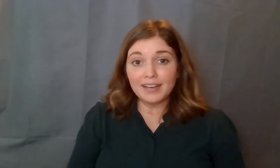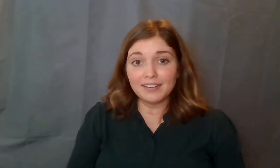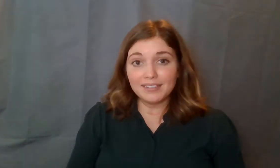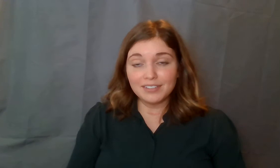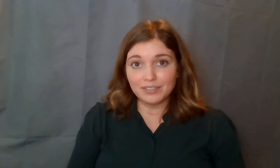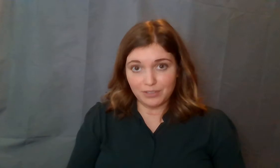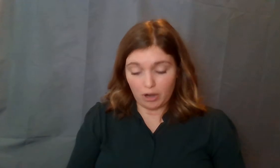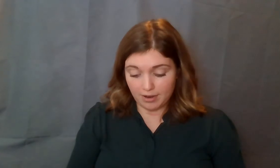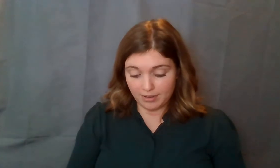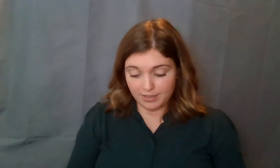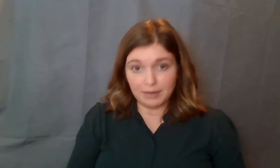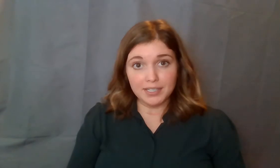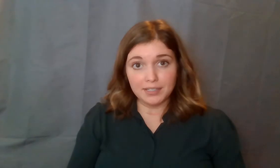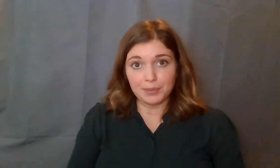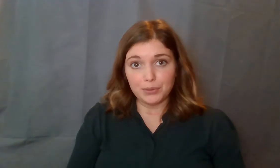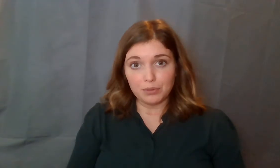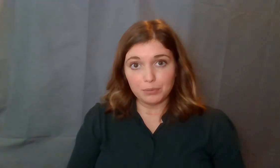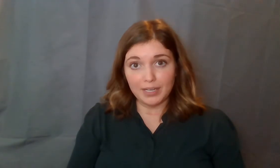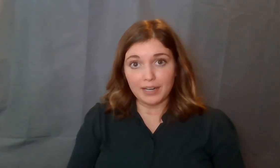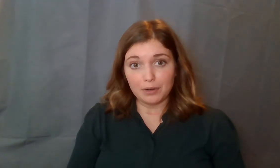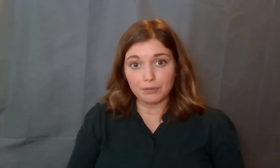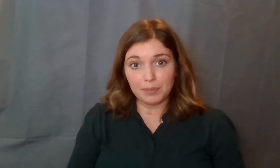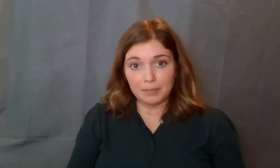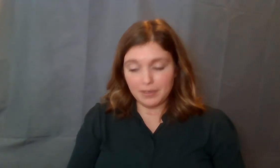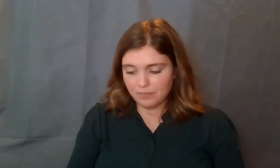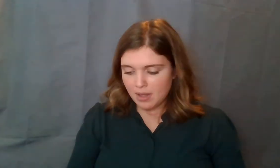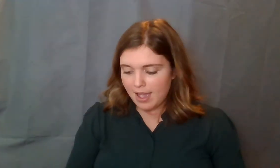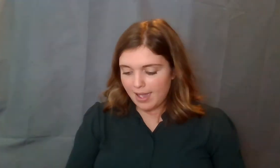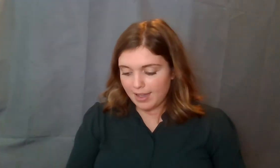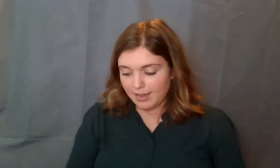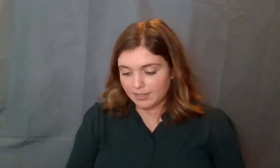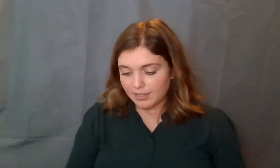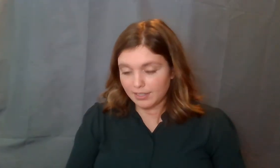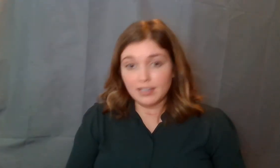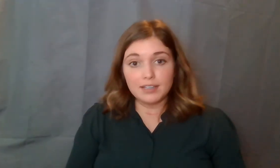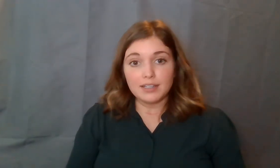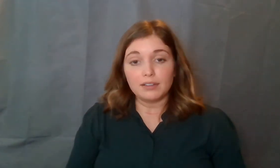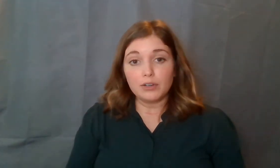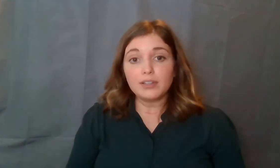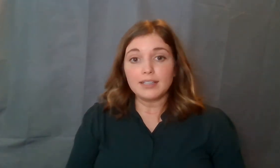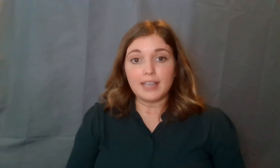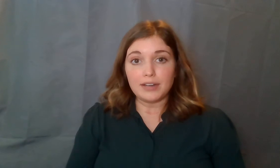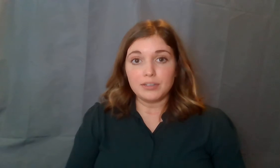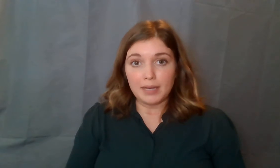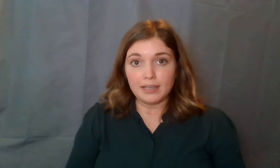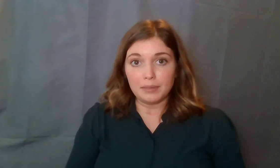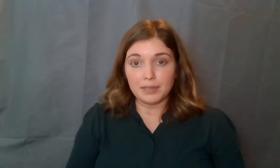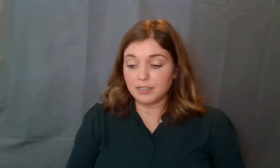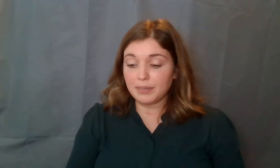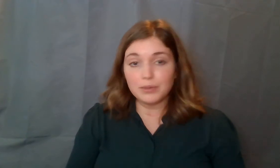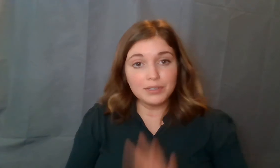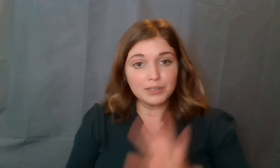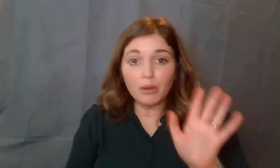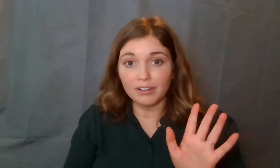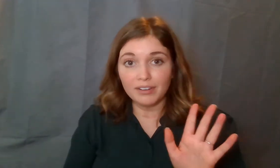My dog is now 6 months old. We got a COVID puppy, and he is literally attached to my hip, and he's been doing so good